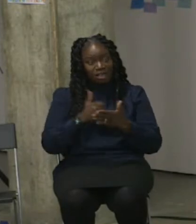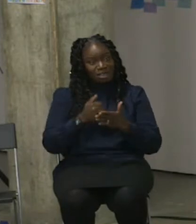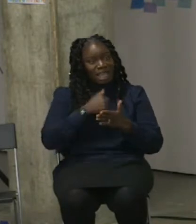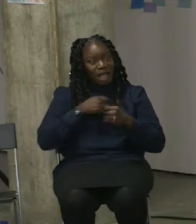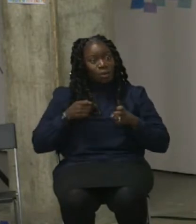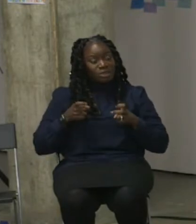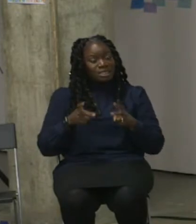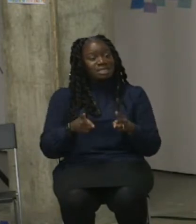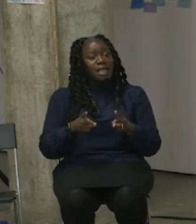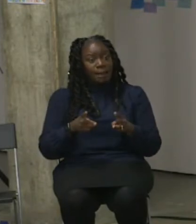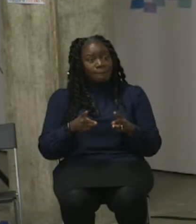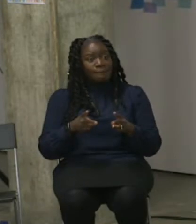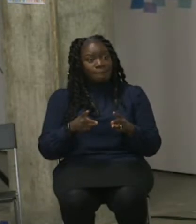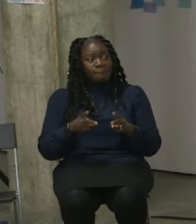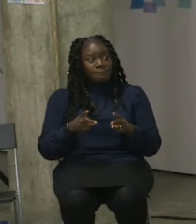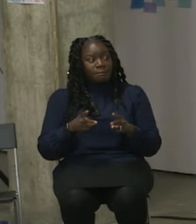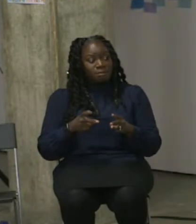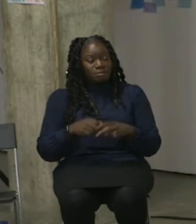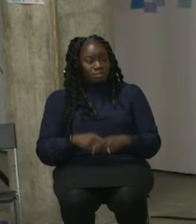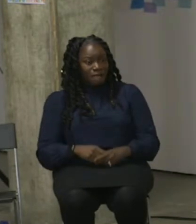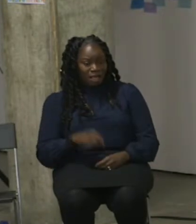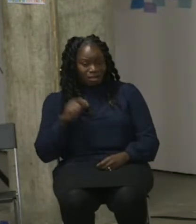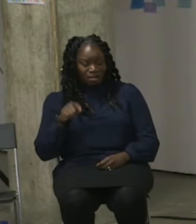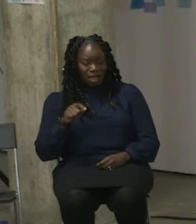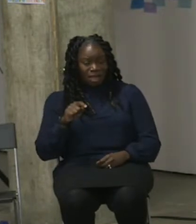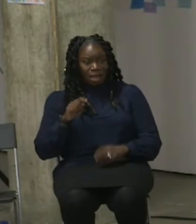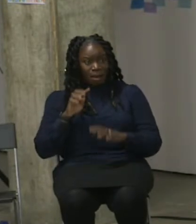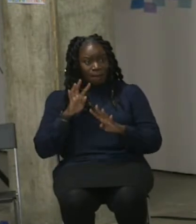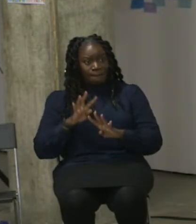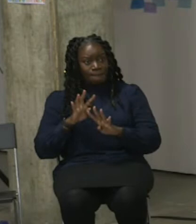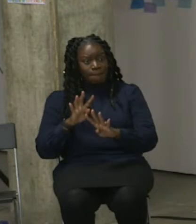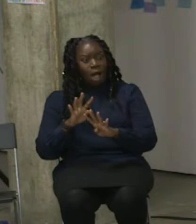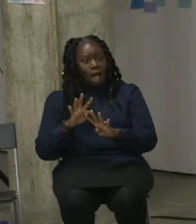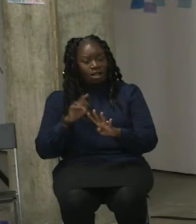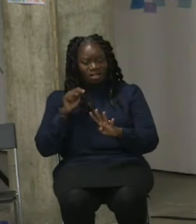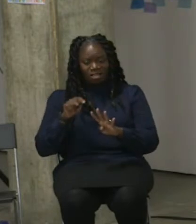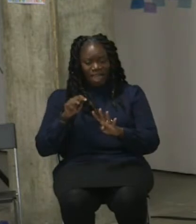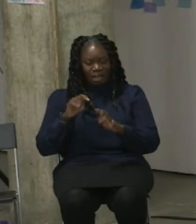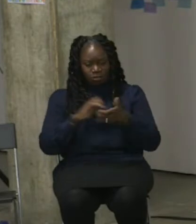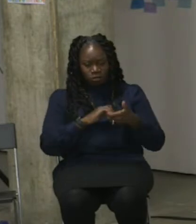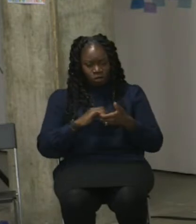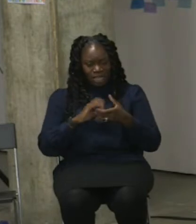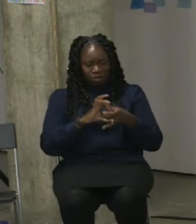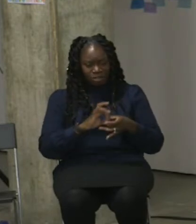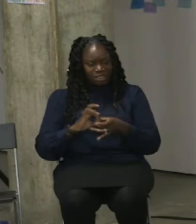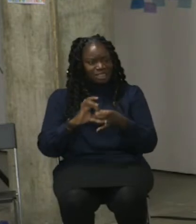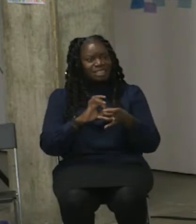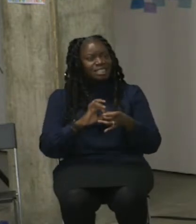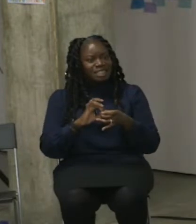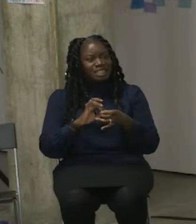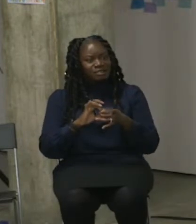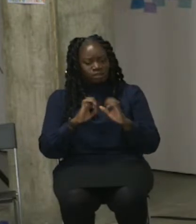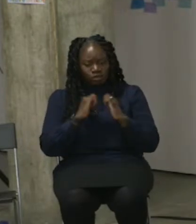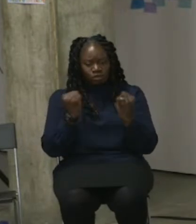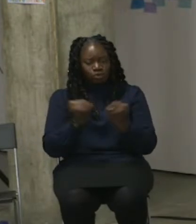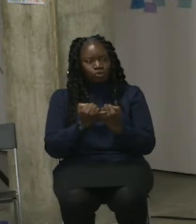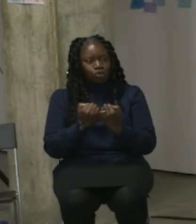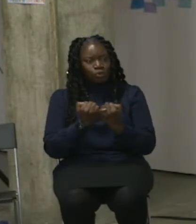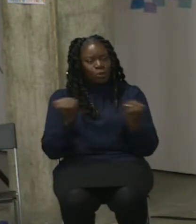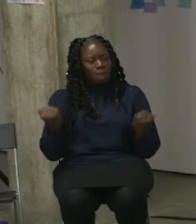And I think very powerful for that kind of solidarity amongst those groups. I think